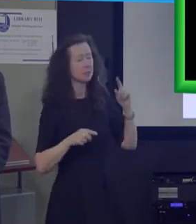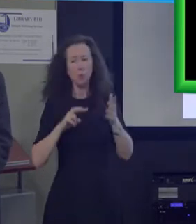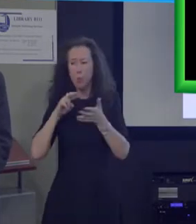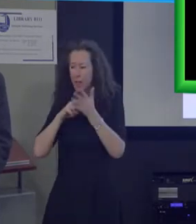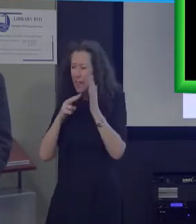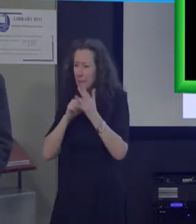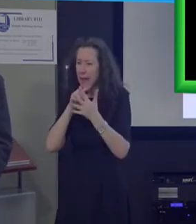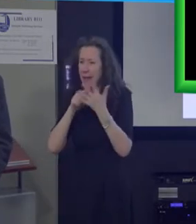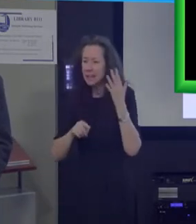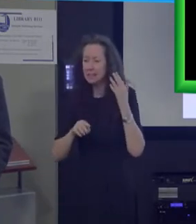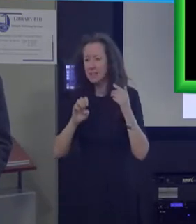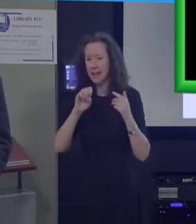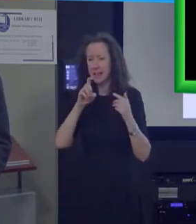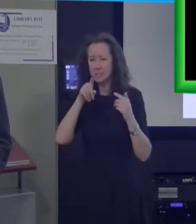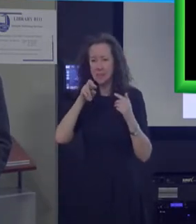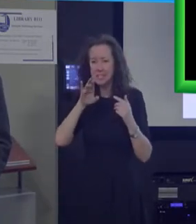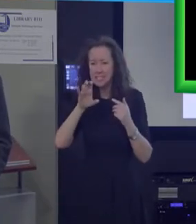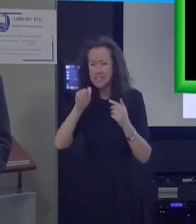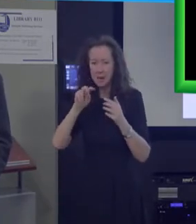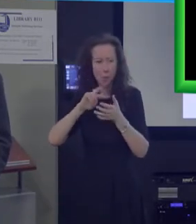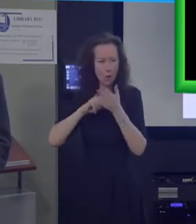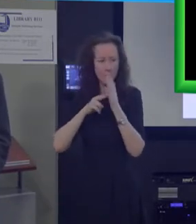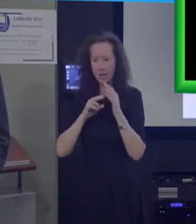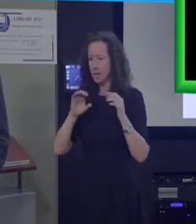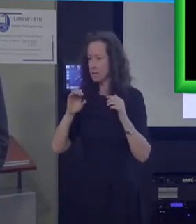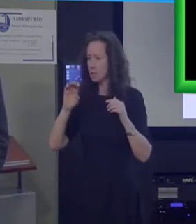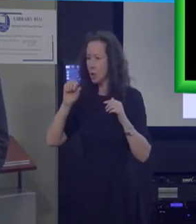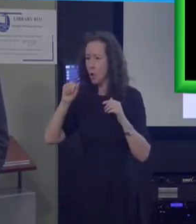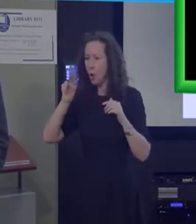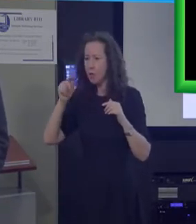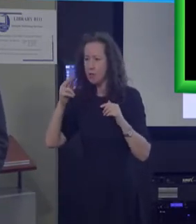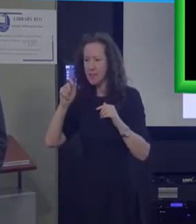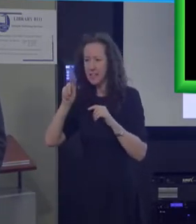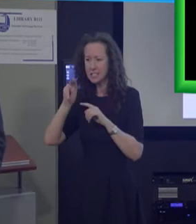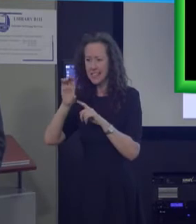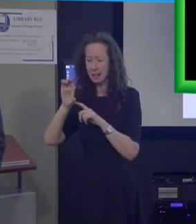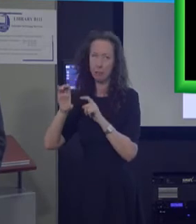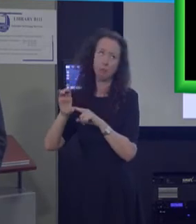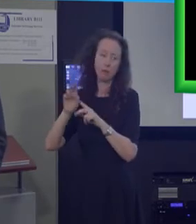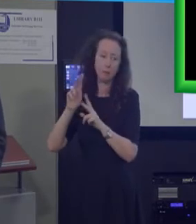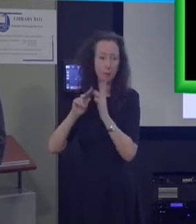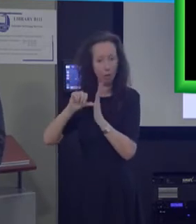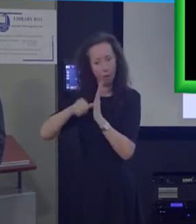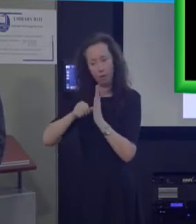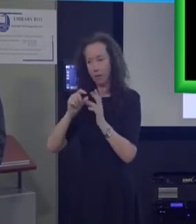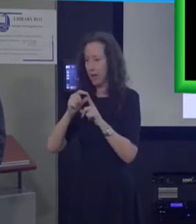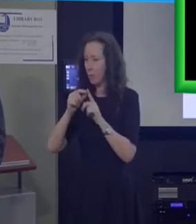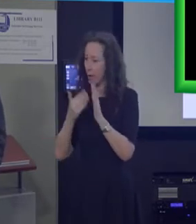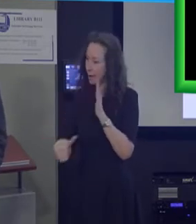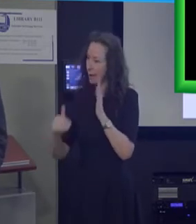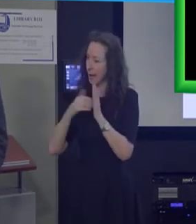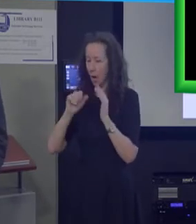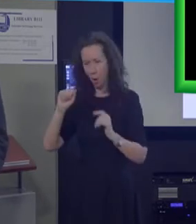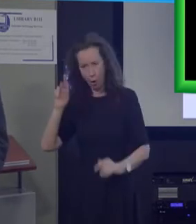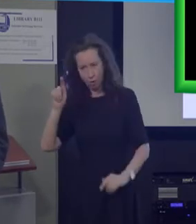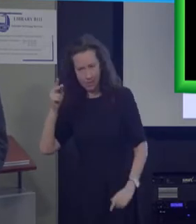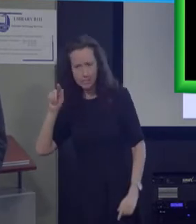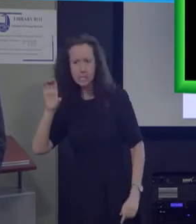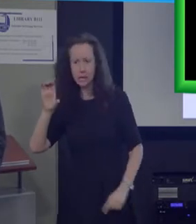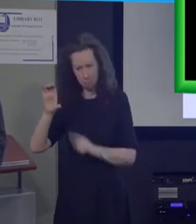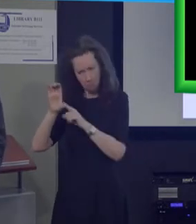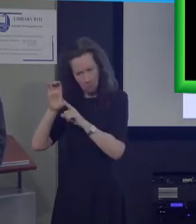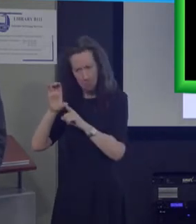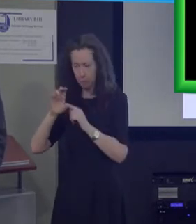instruction, authentic instruction. People in education research love that term, authentic, because how can you disagree with something that's authentic?